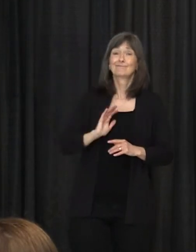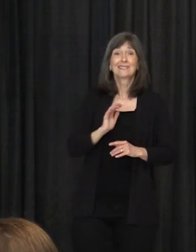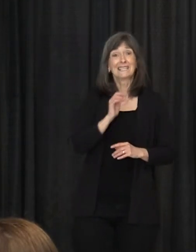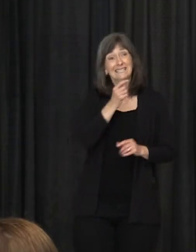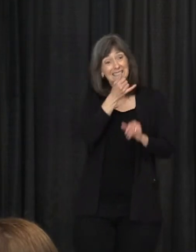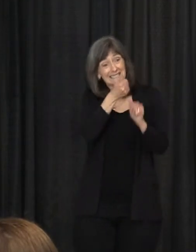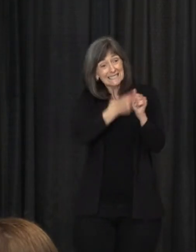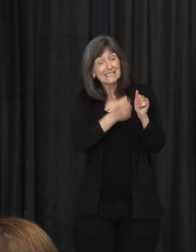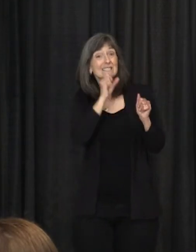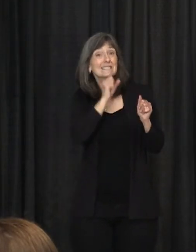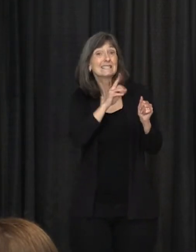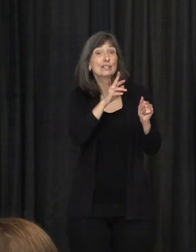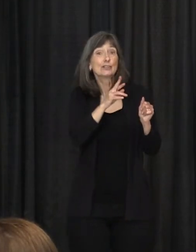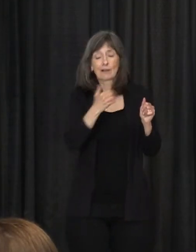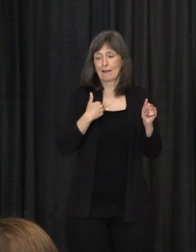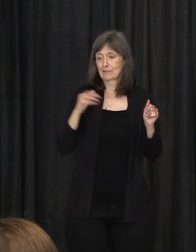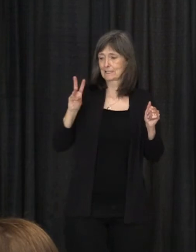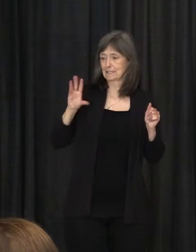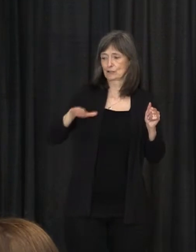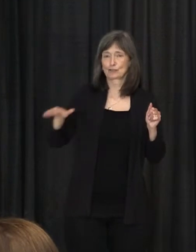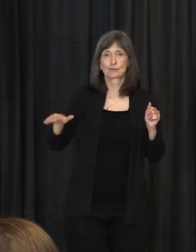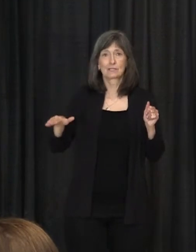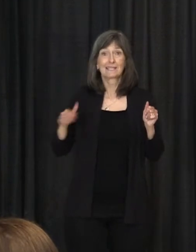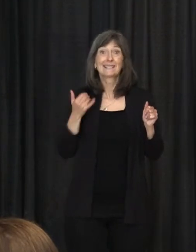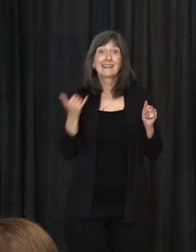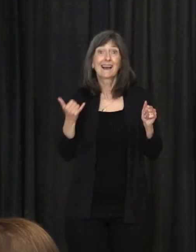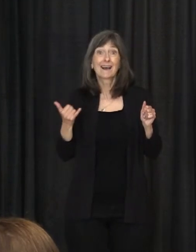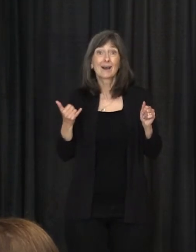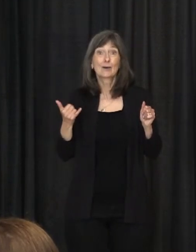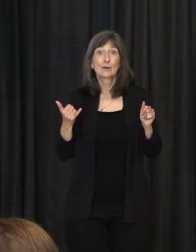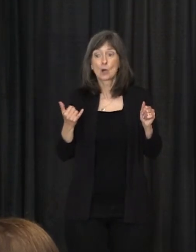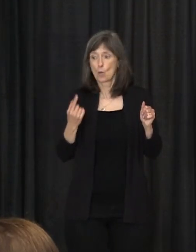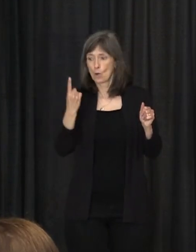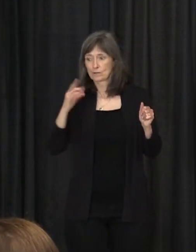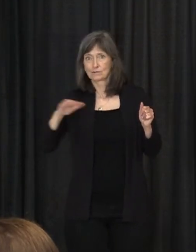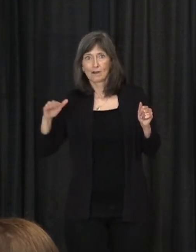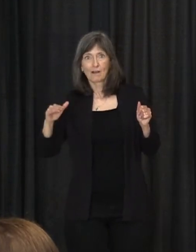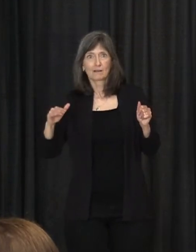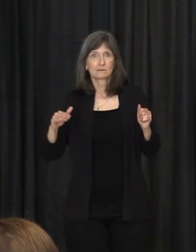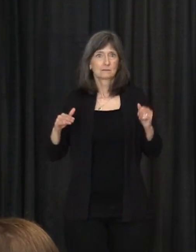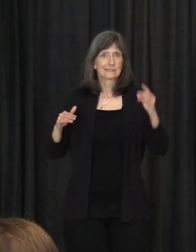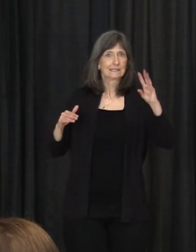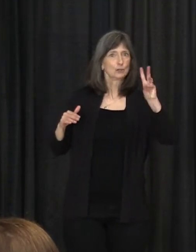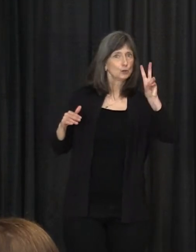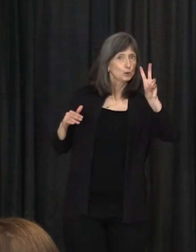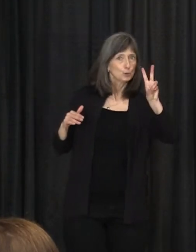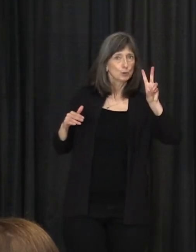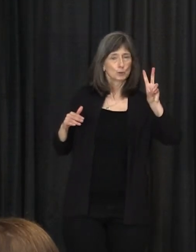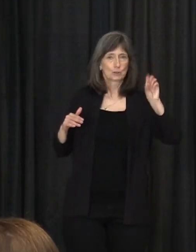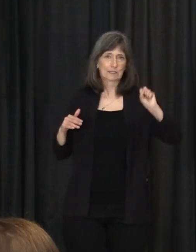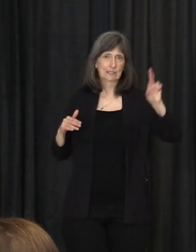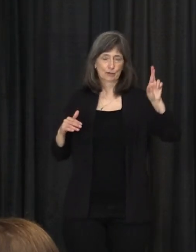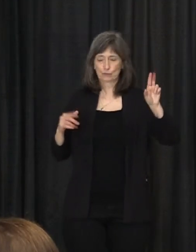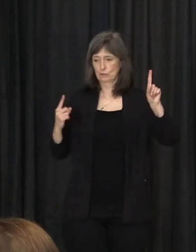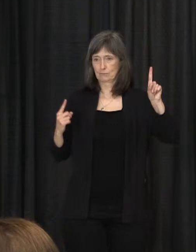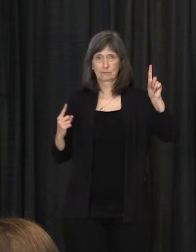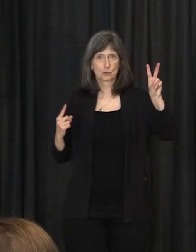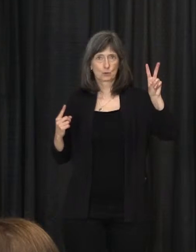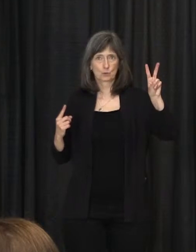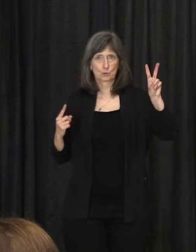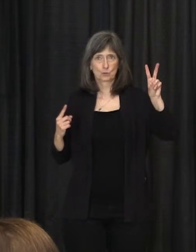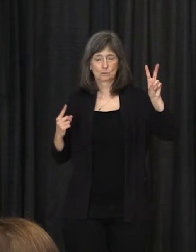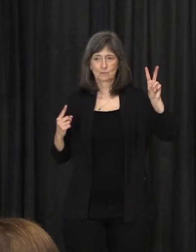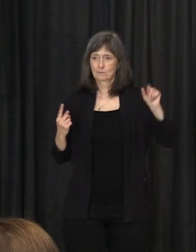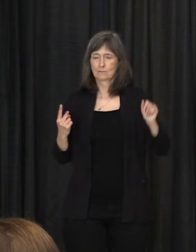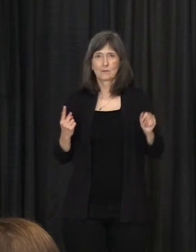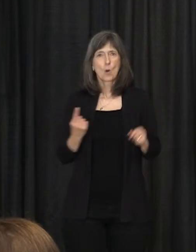senior. Now, we have almost 2 seniors for every child. Newfoundland and Labrador is the only province in Canada